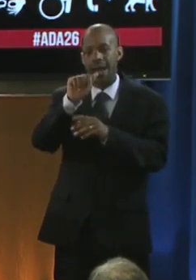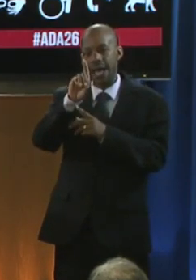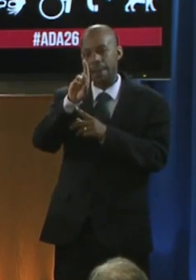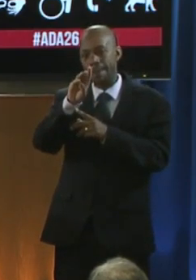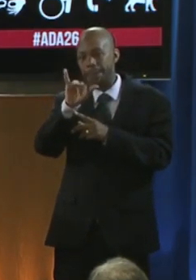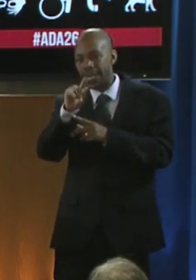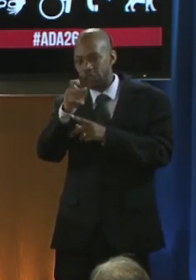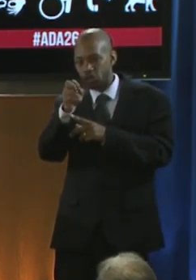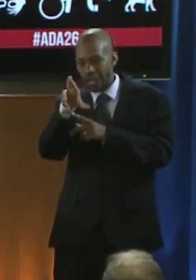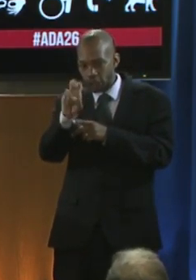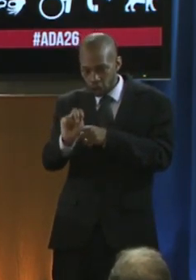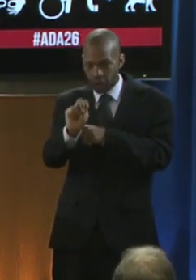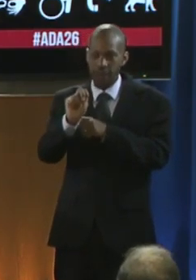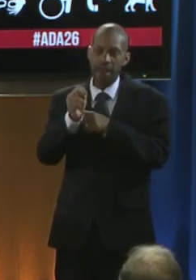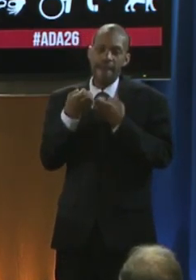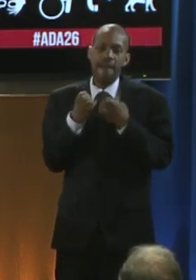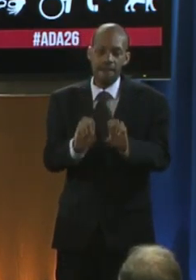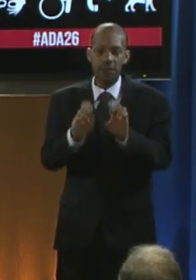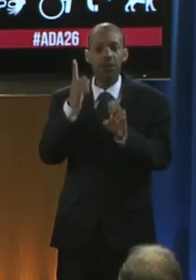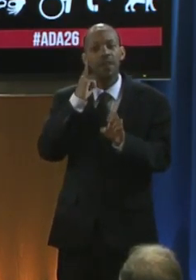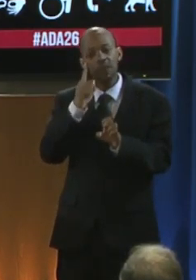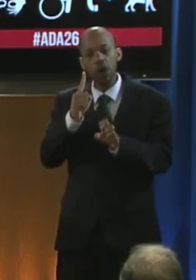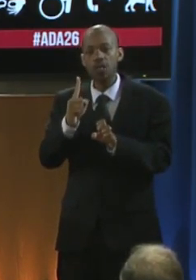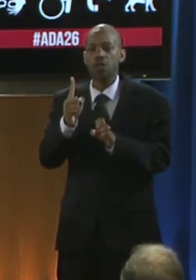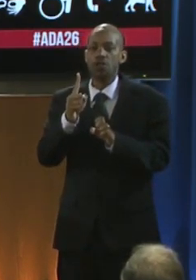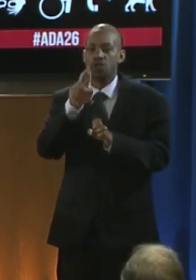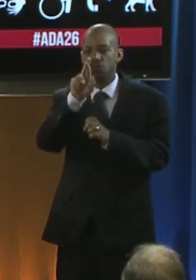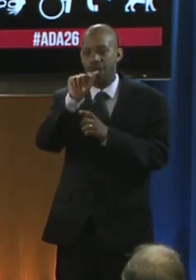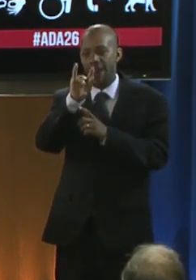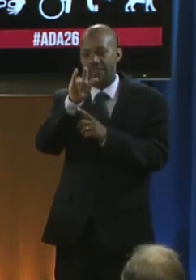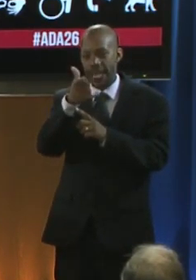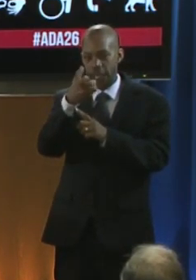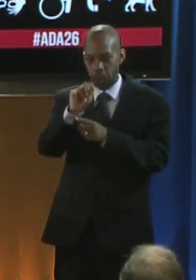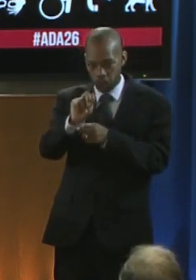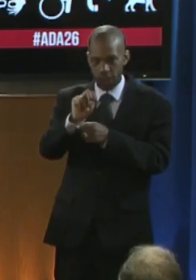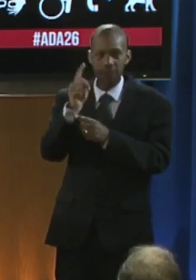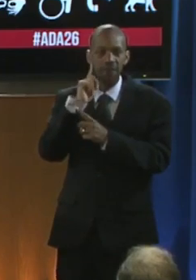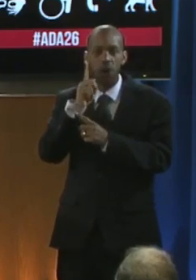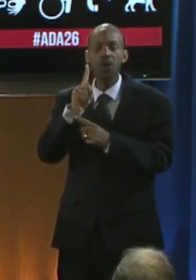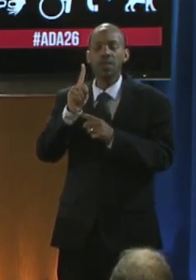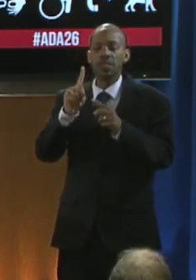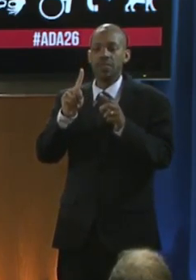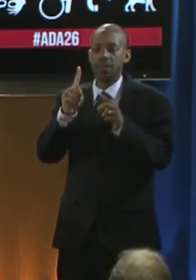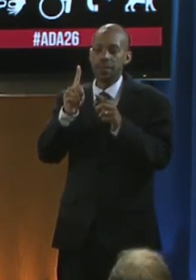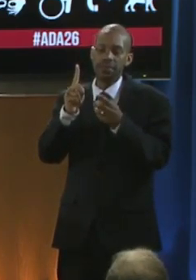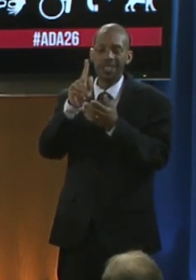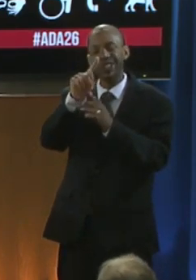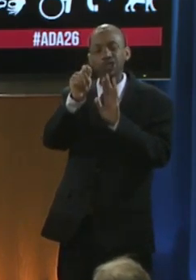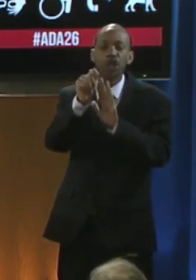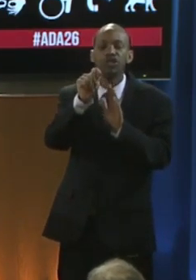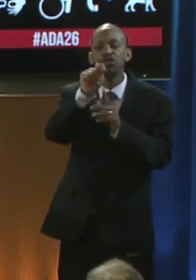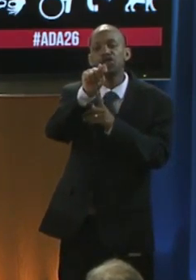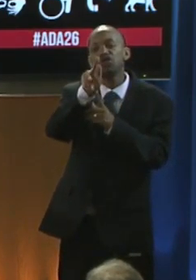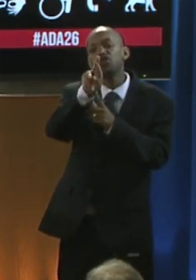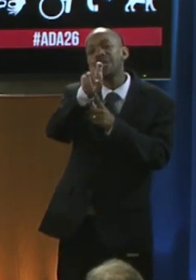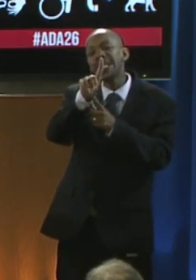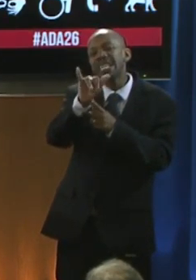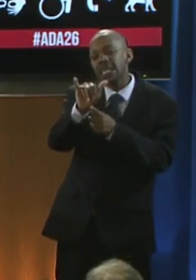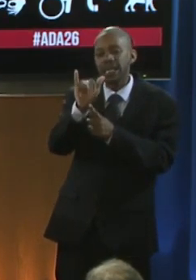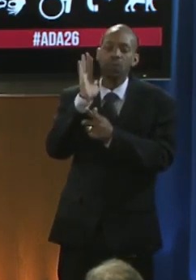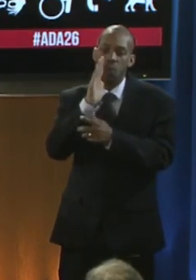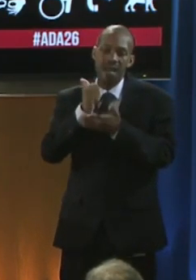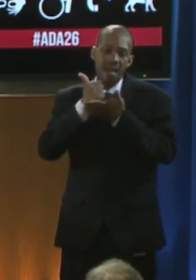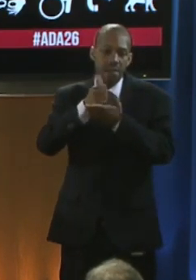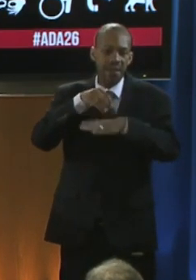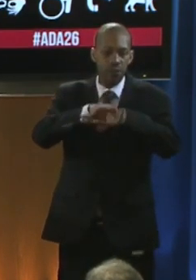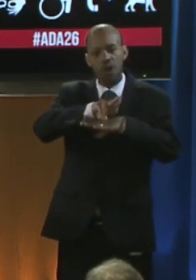efforts for the U.S. ratification of the Convention on the Rights of Persons with Disabilities, a treaty that will help us to influence other